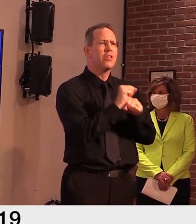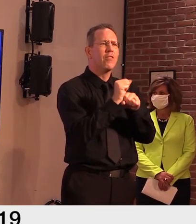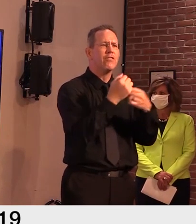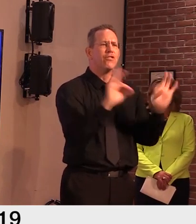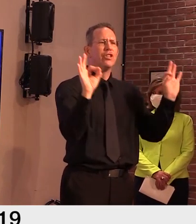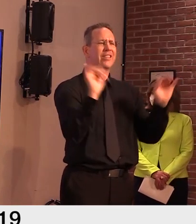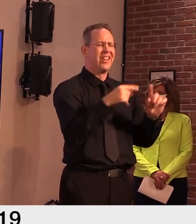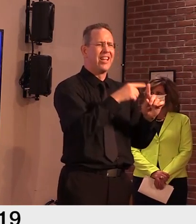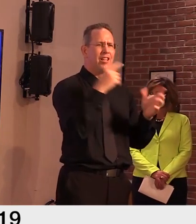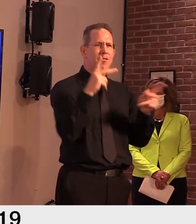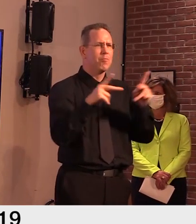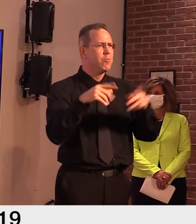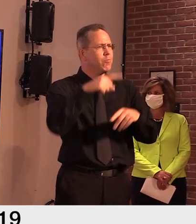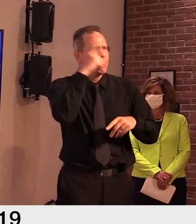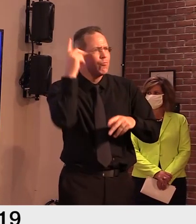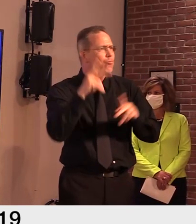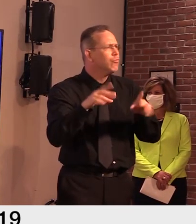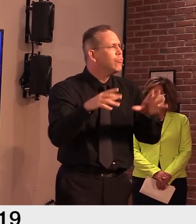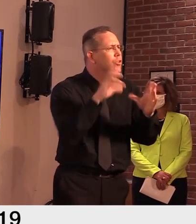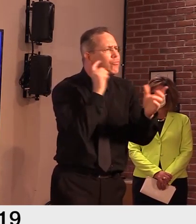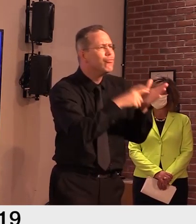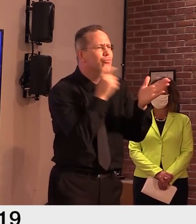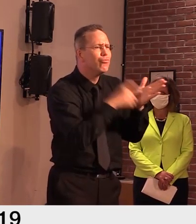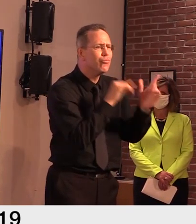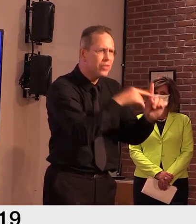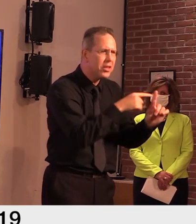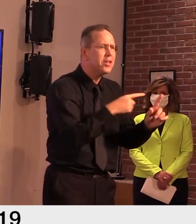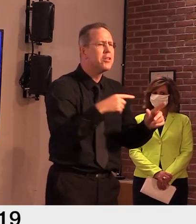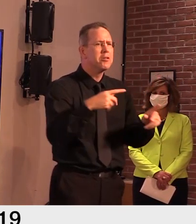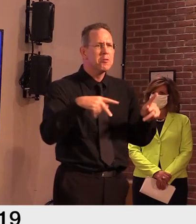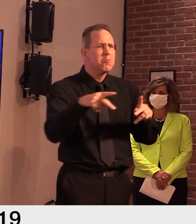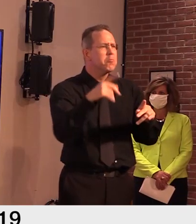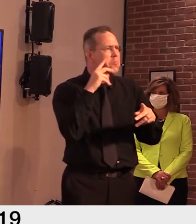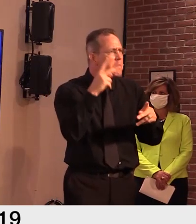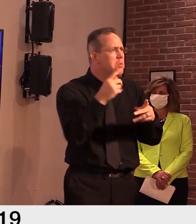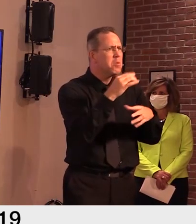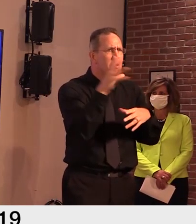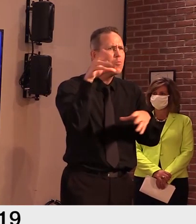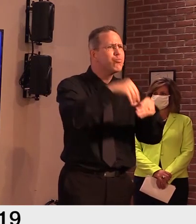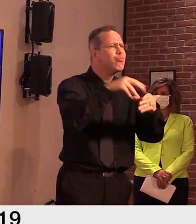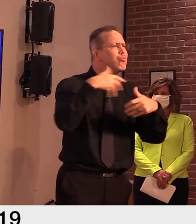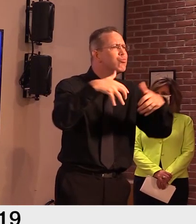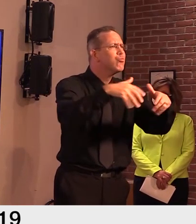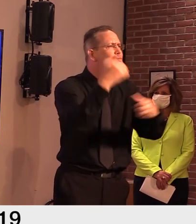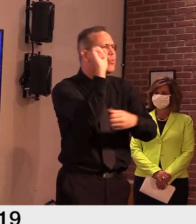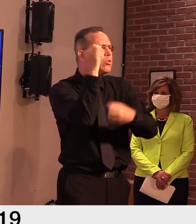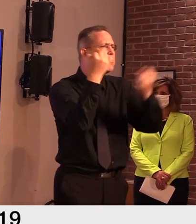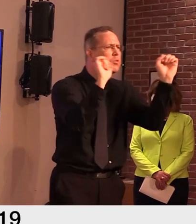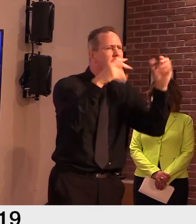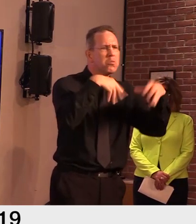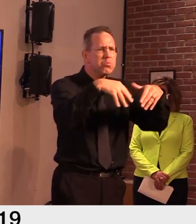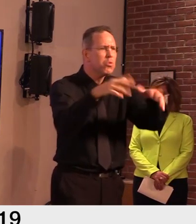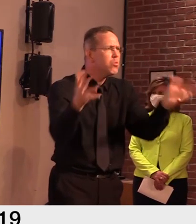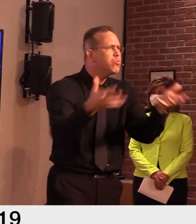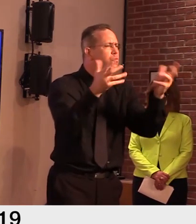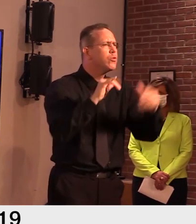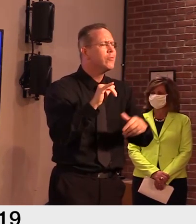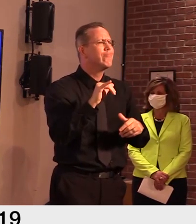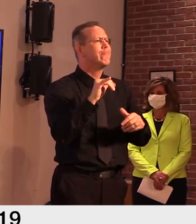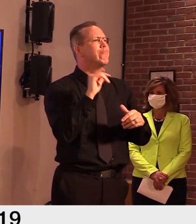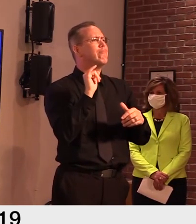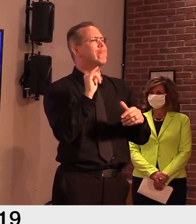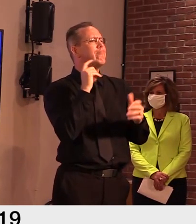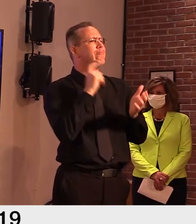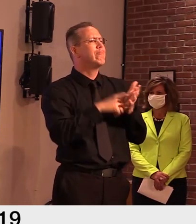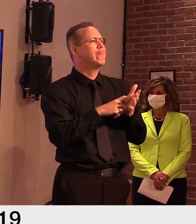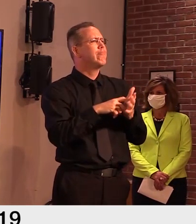many African Americans have celebrated Juneteenth, marking the end of slavery in our nation. As we consider